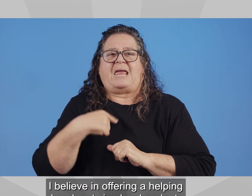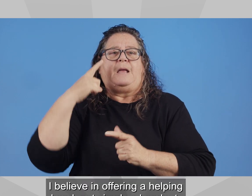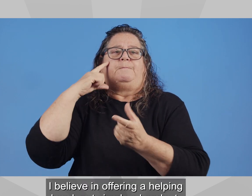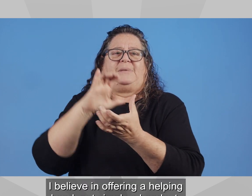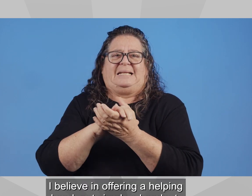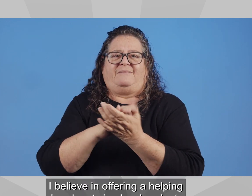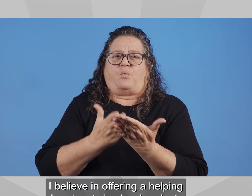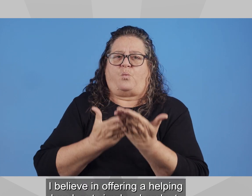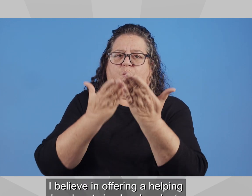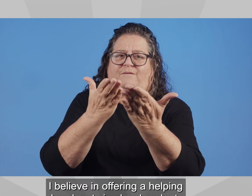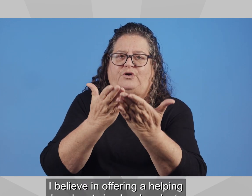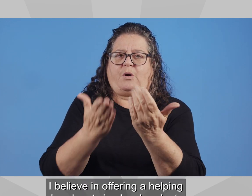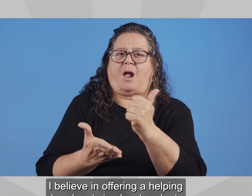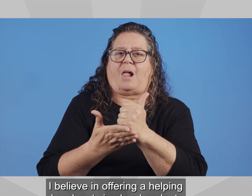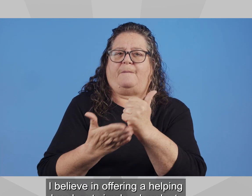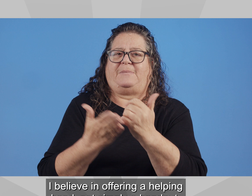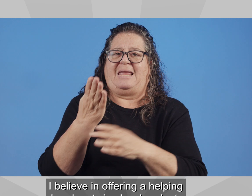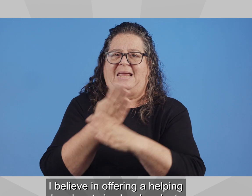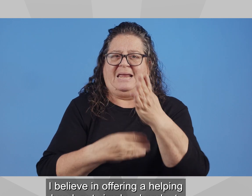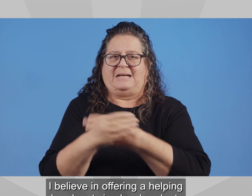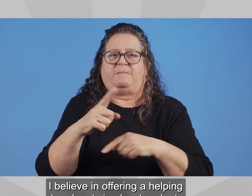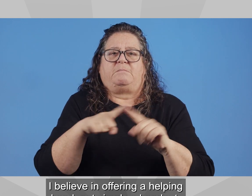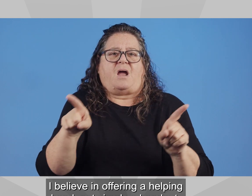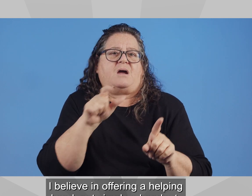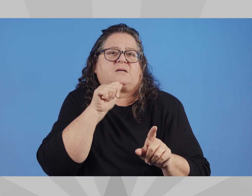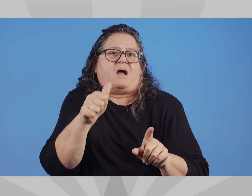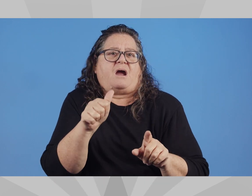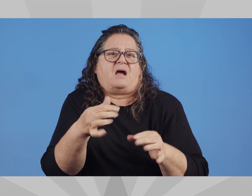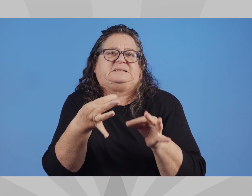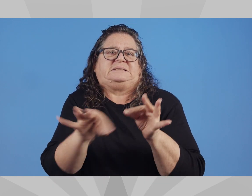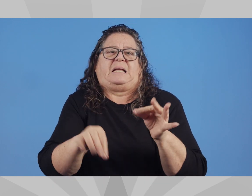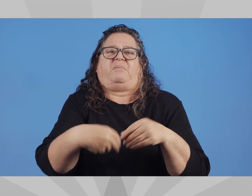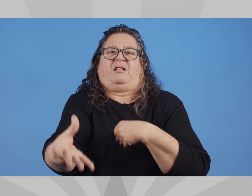I believe in offering a helping hand, not simply a handout.